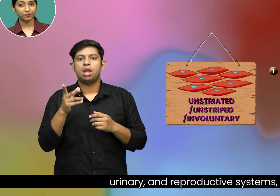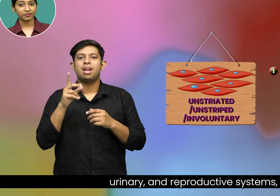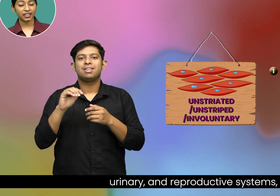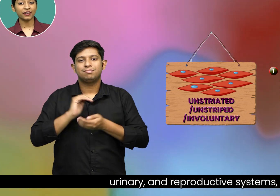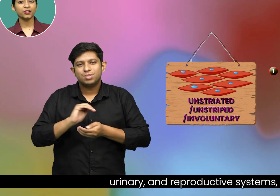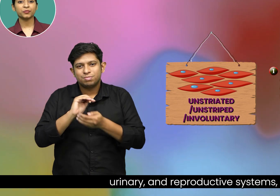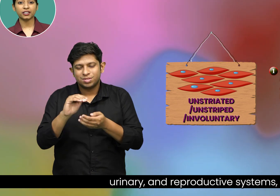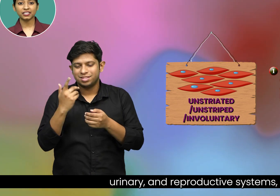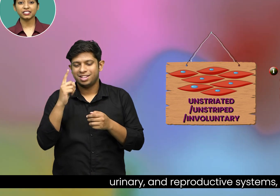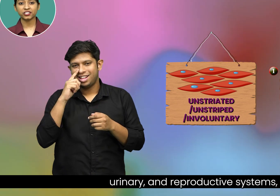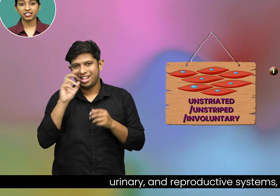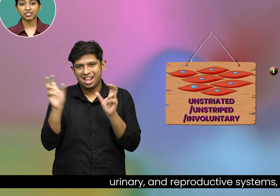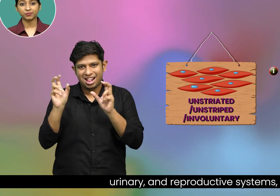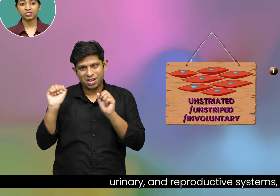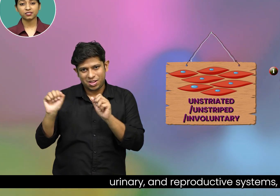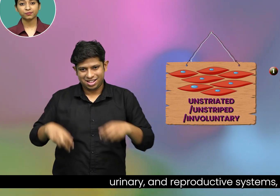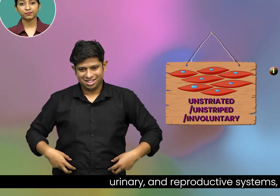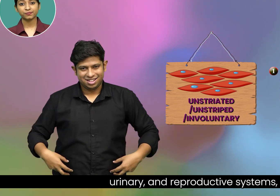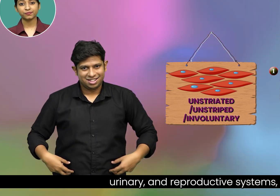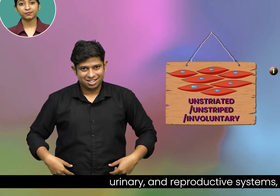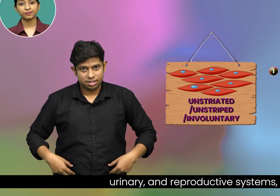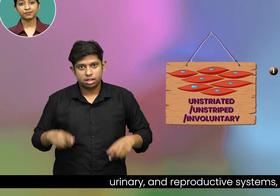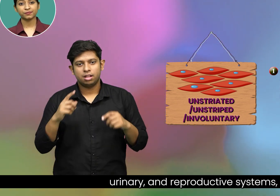urinary and reproductive systems,